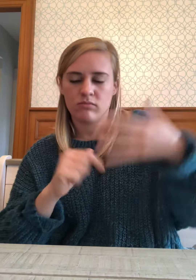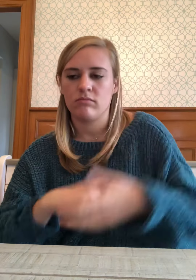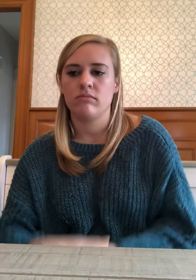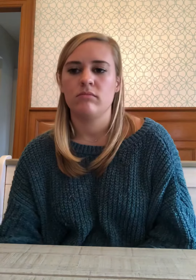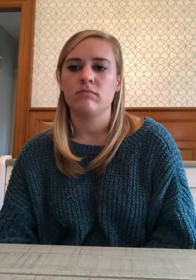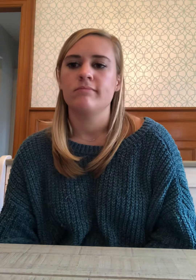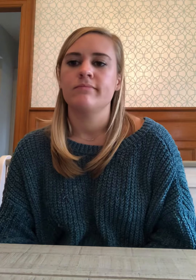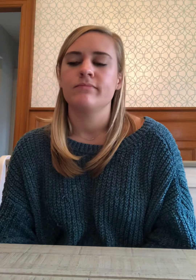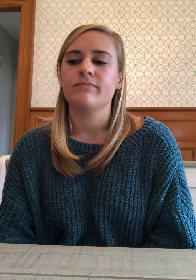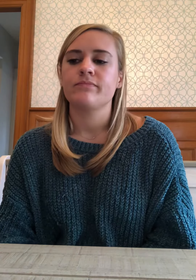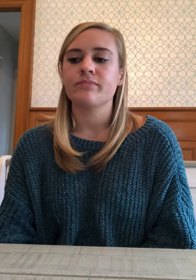The elastic limit